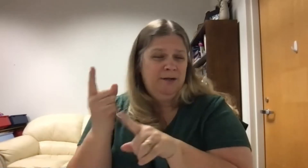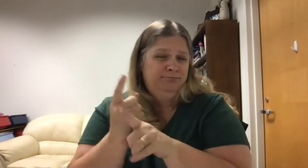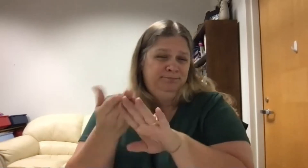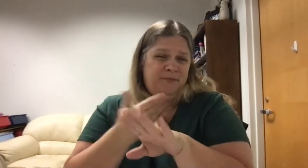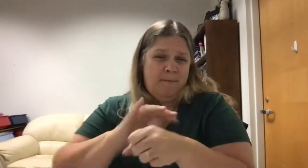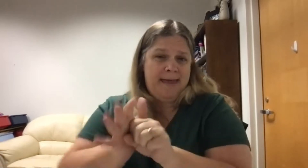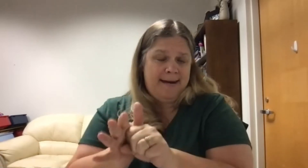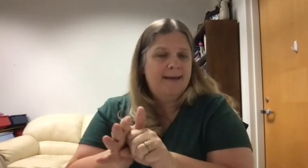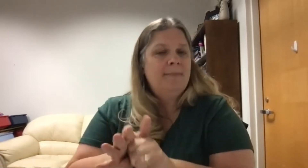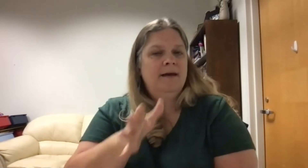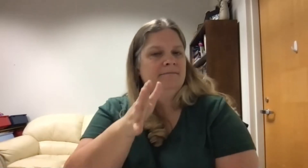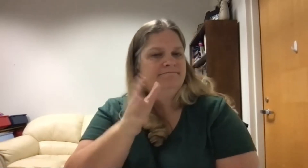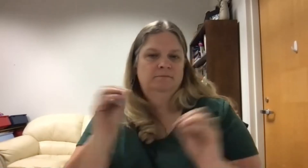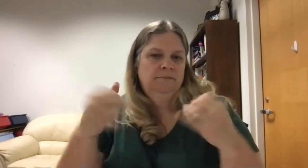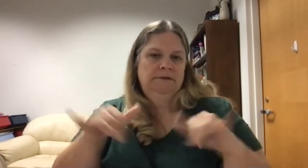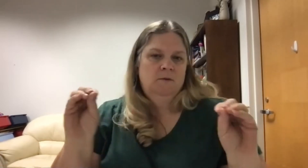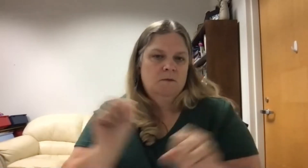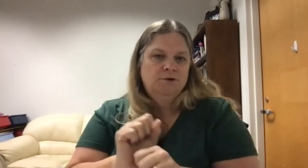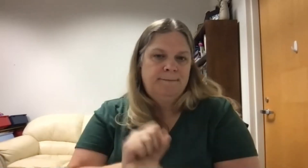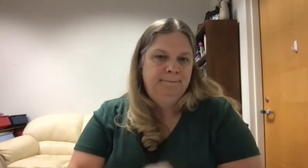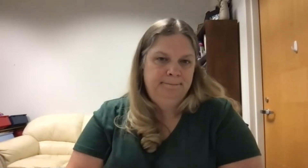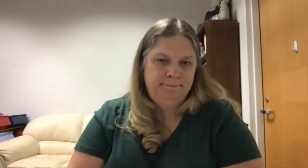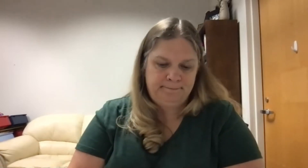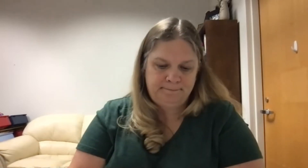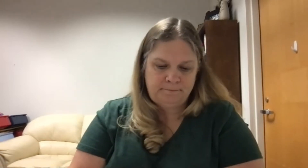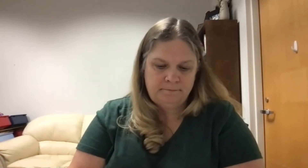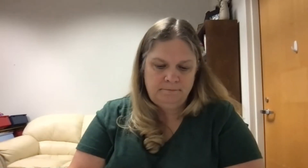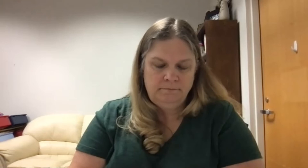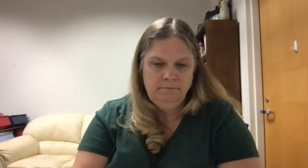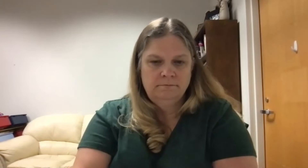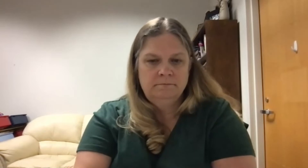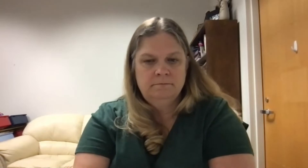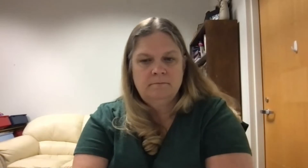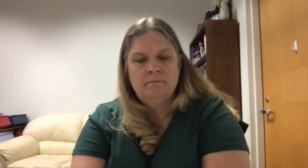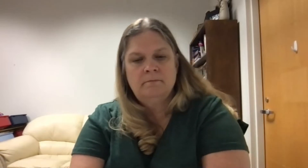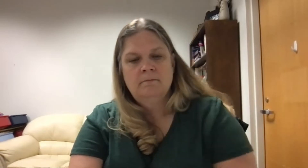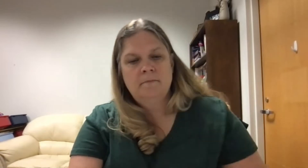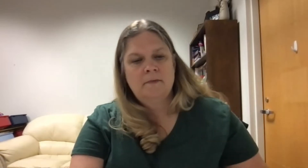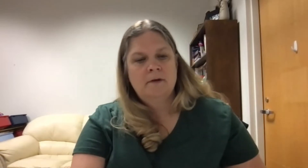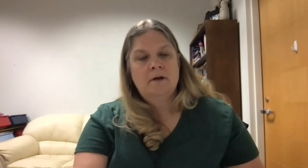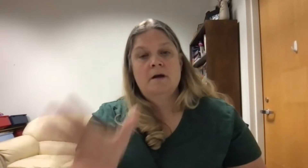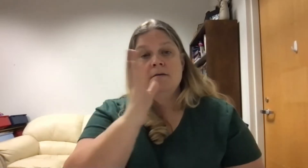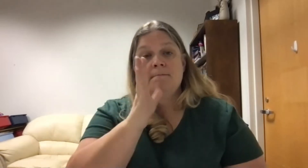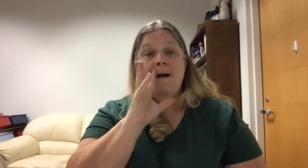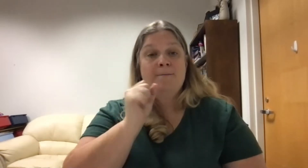it was early last year, 2020, right before the pandemic. And at that point in time, he still had no work.